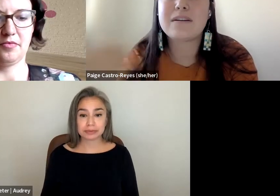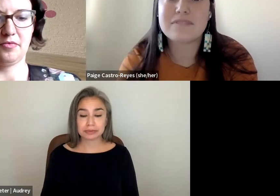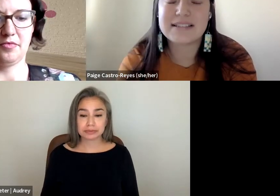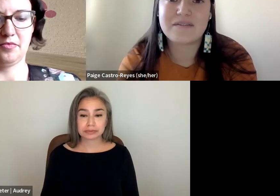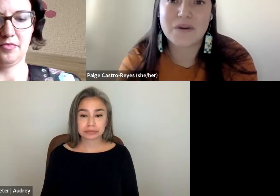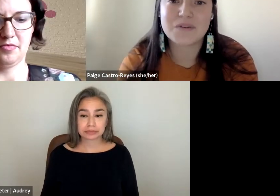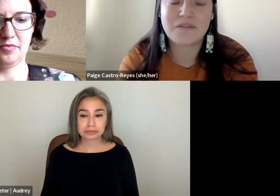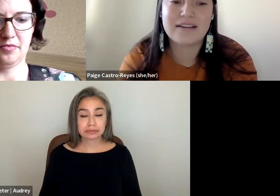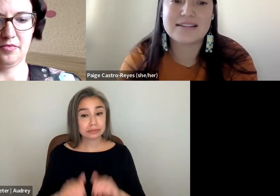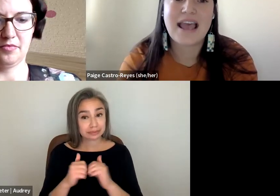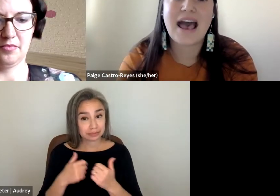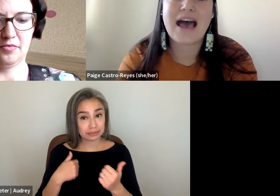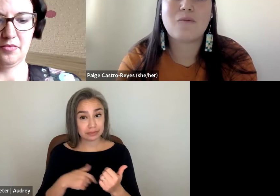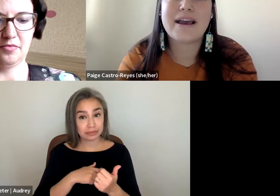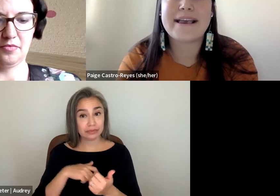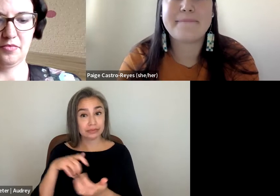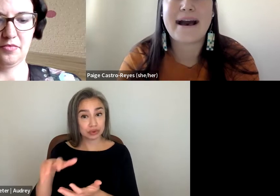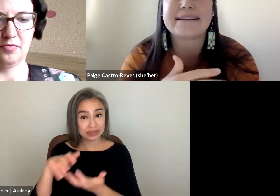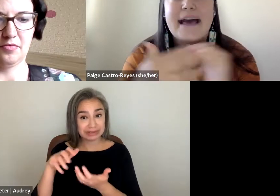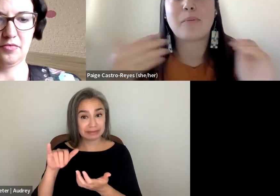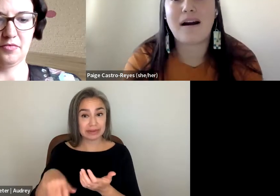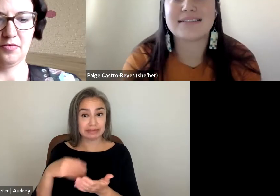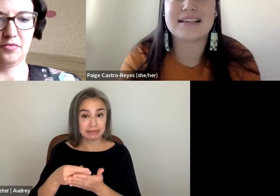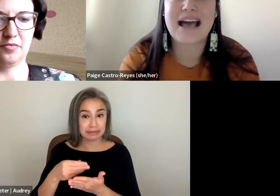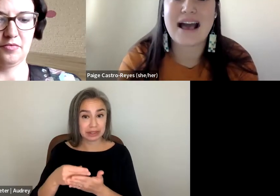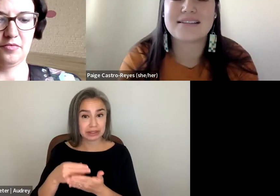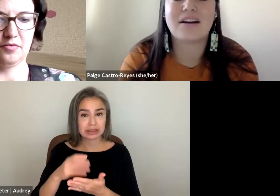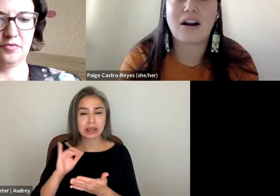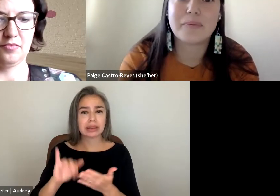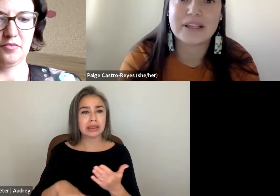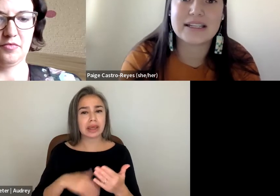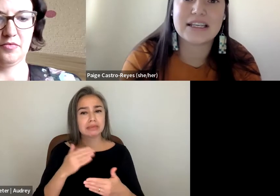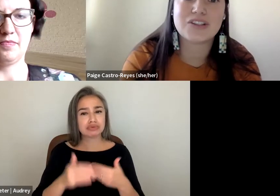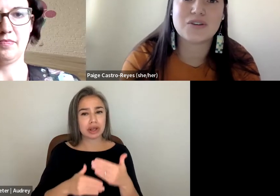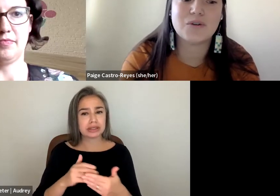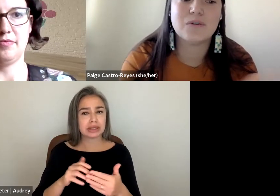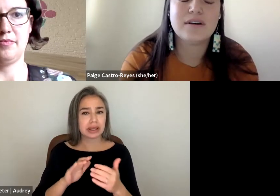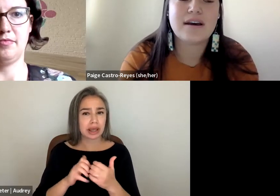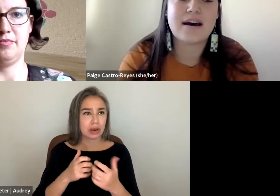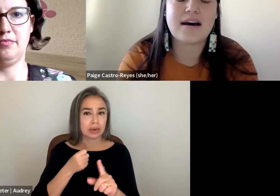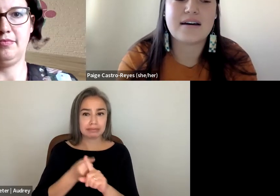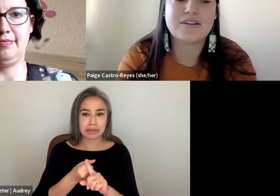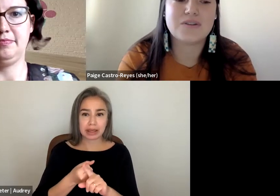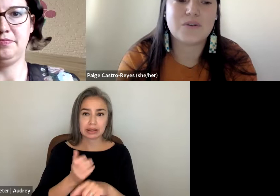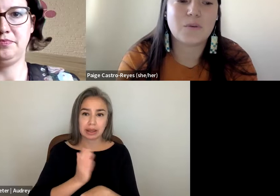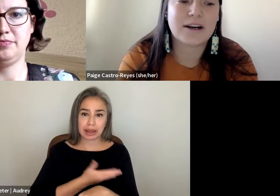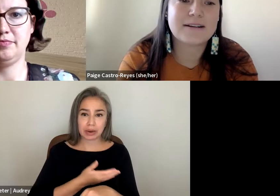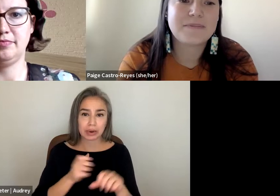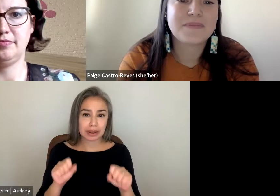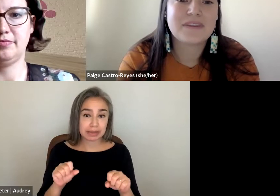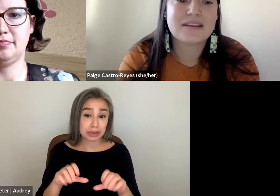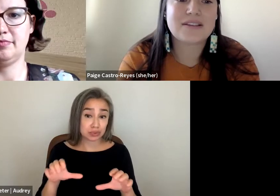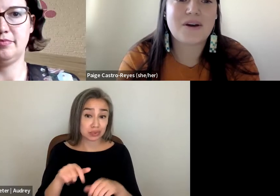how we receive those funds and what impact that process has on our ability to do the